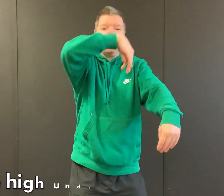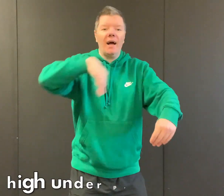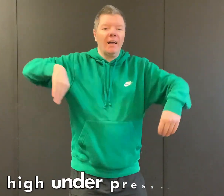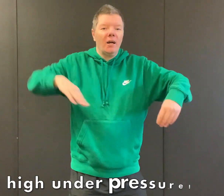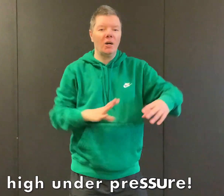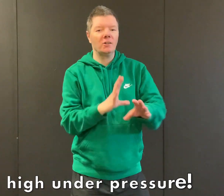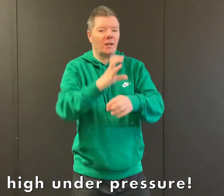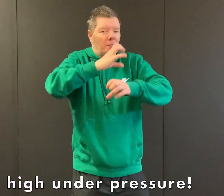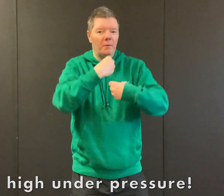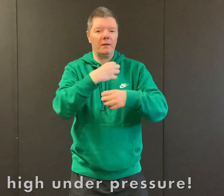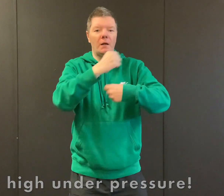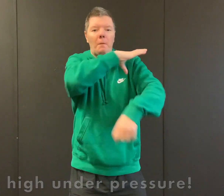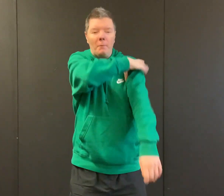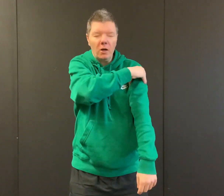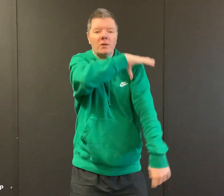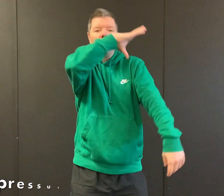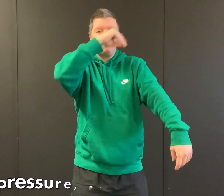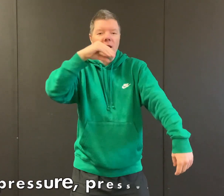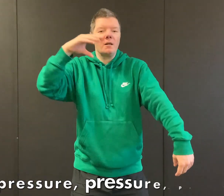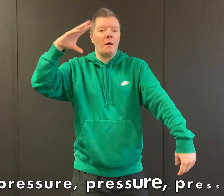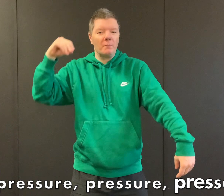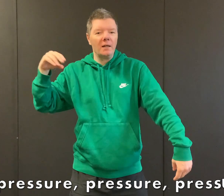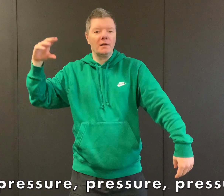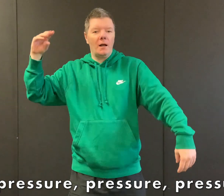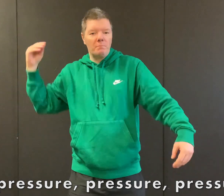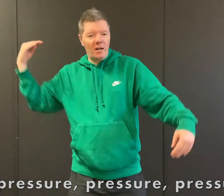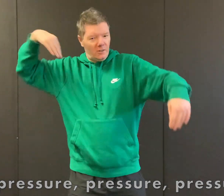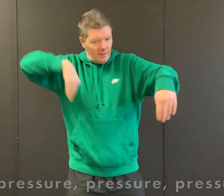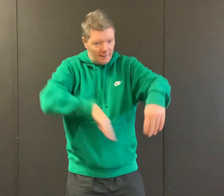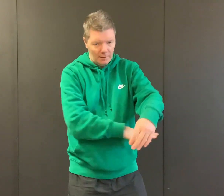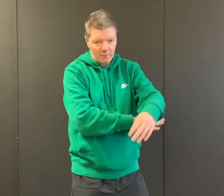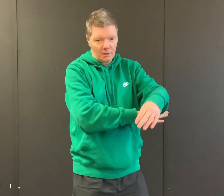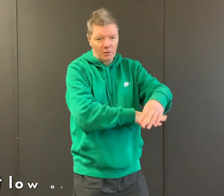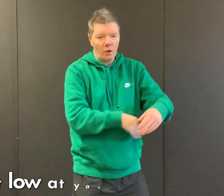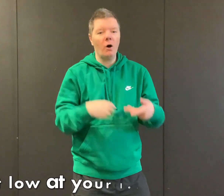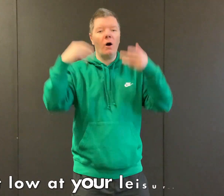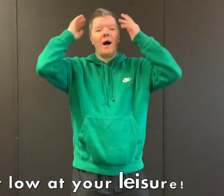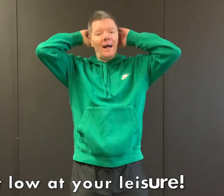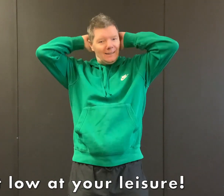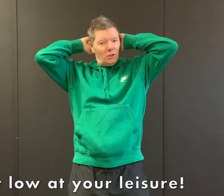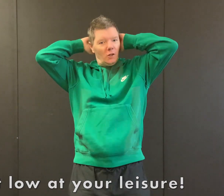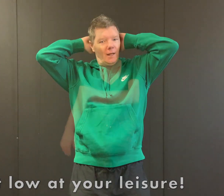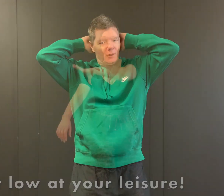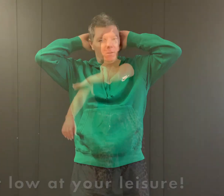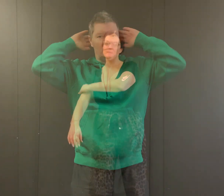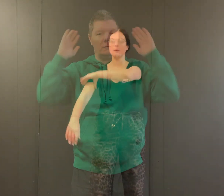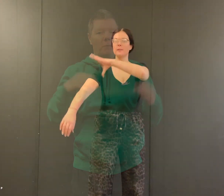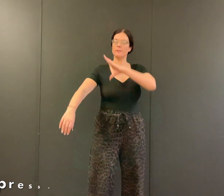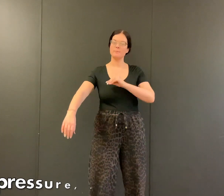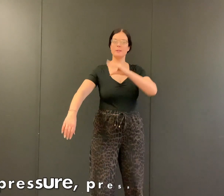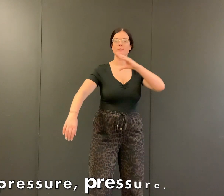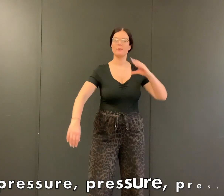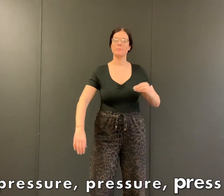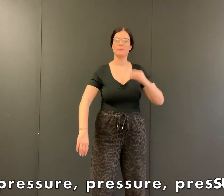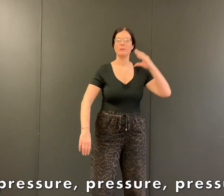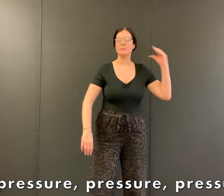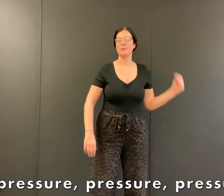high under pressure. Blood pressure keep it low at your leisure. Blood